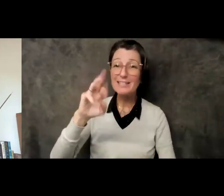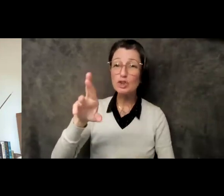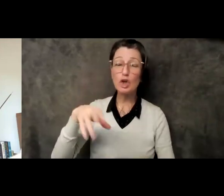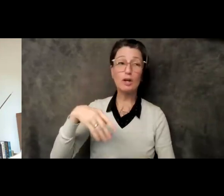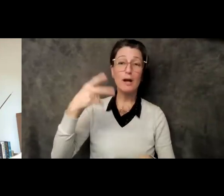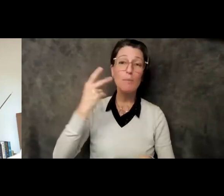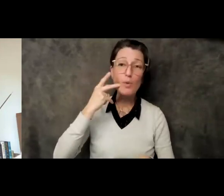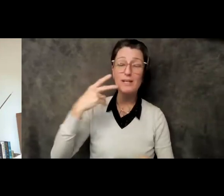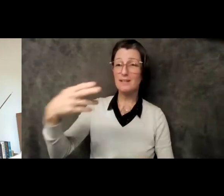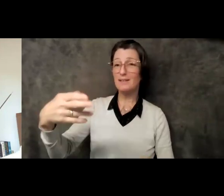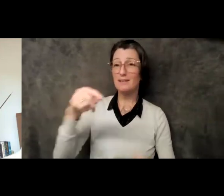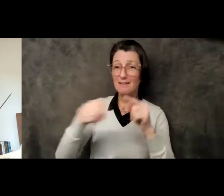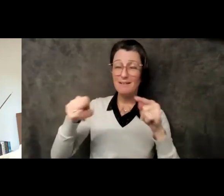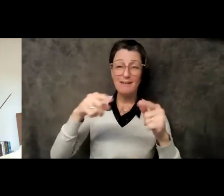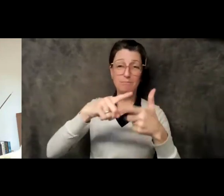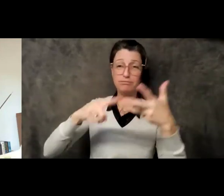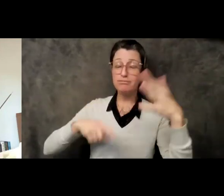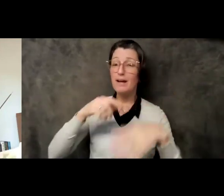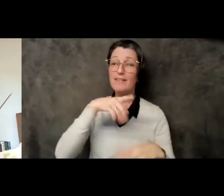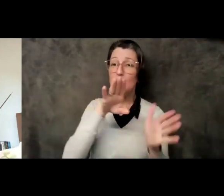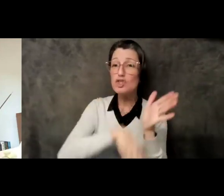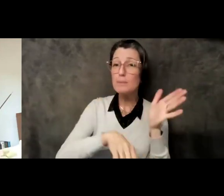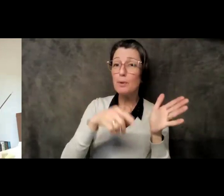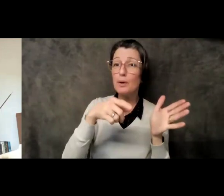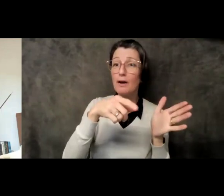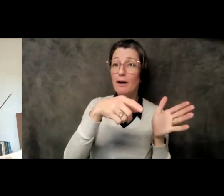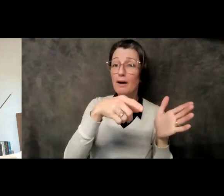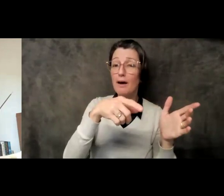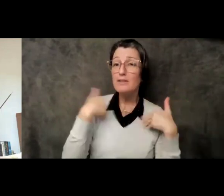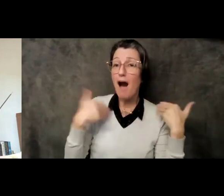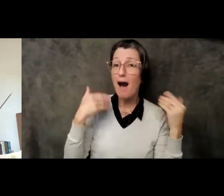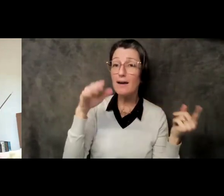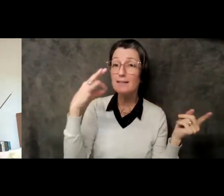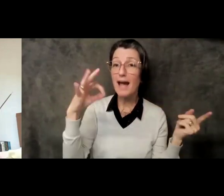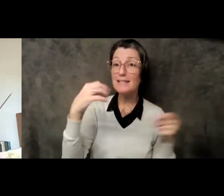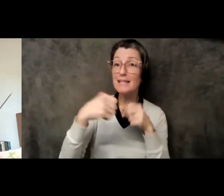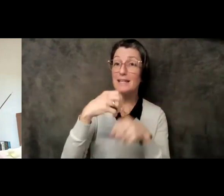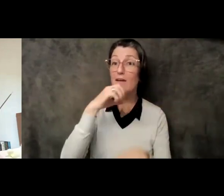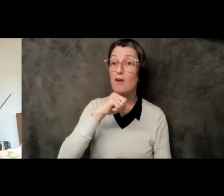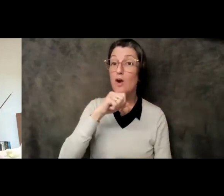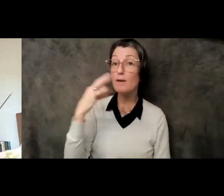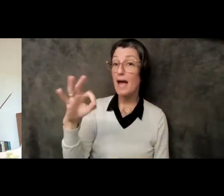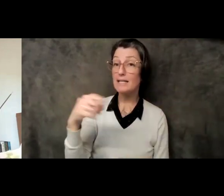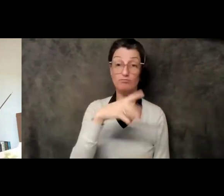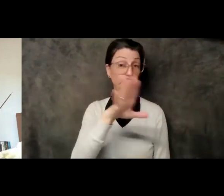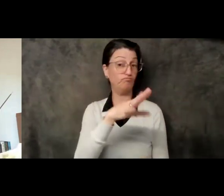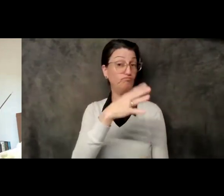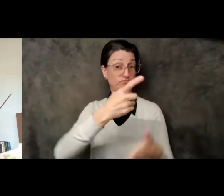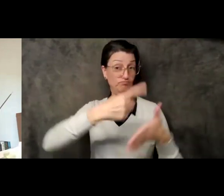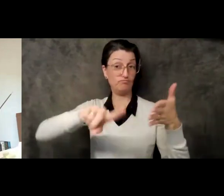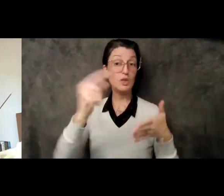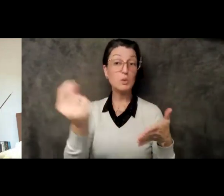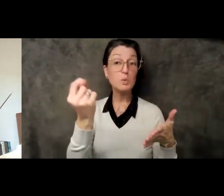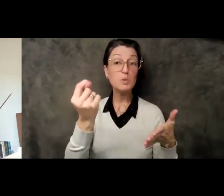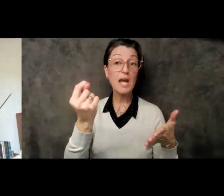inhibitors, and the pink-cheeked 19-year-old who says, hey, next Tuesday, I'll have 5 years clean and sober. Can we have a